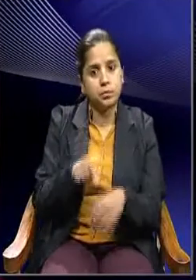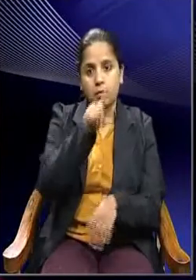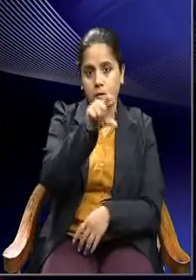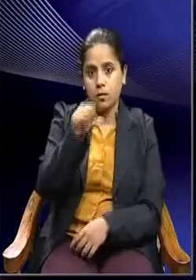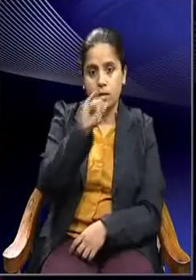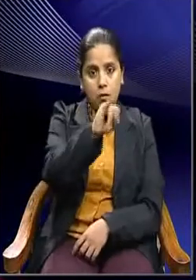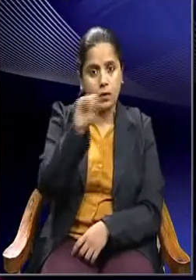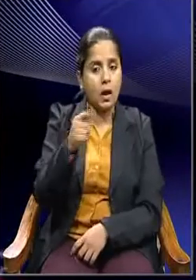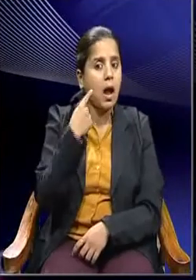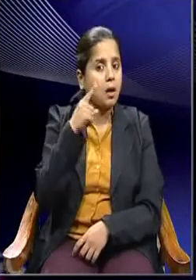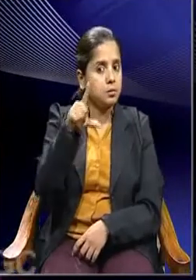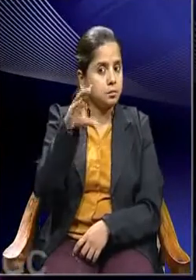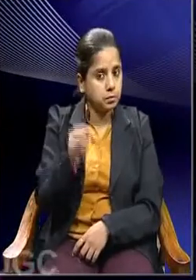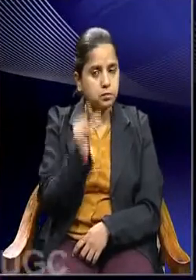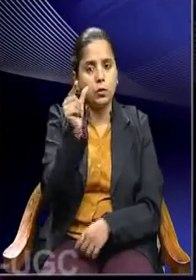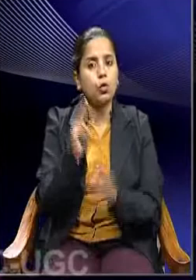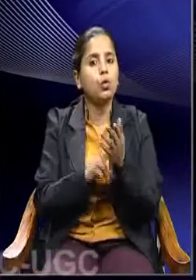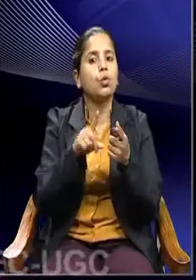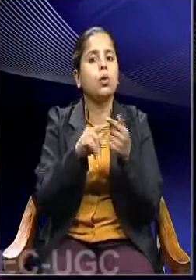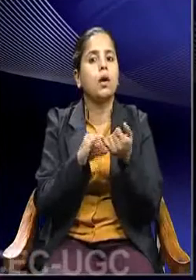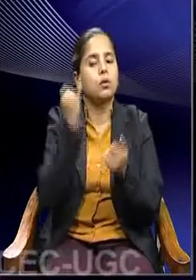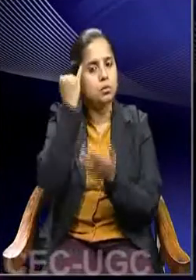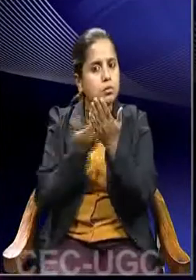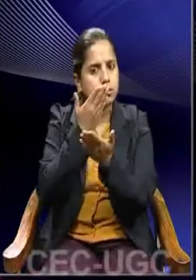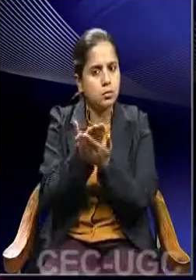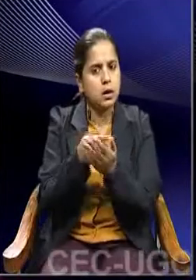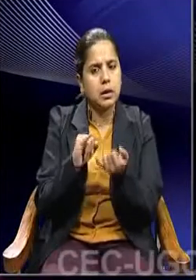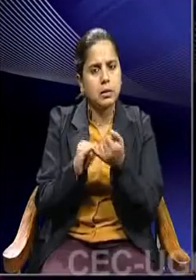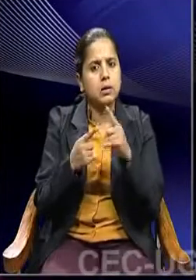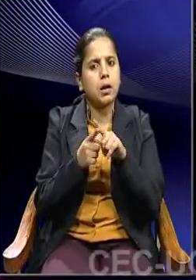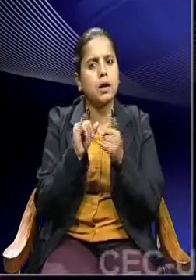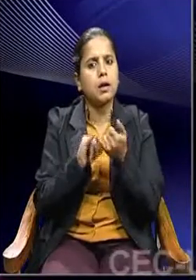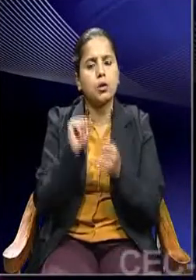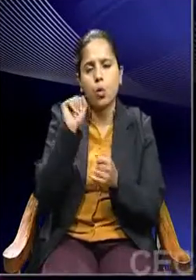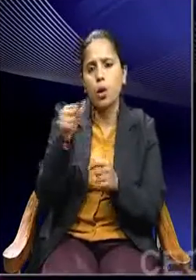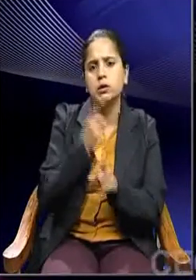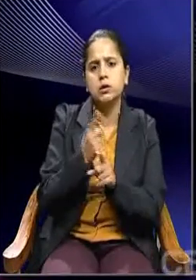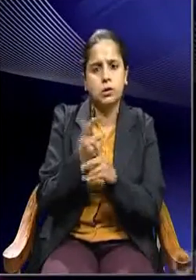1966 ILO UNESCO recommendation concerning the status of teachers and